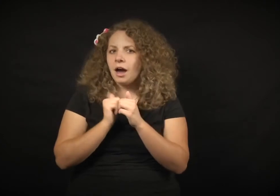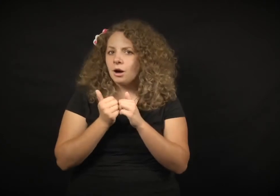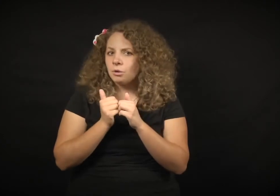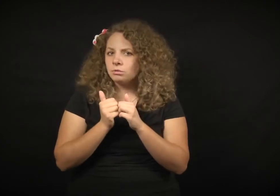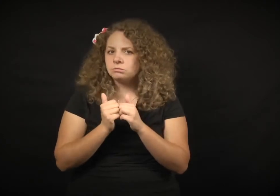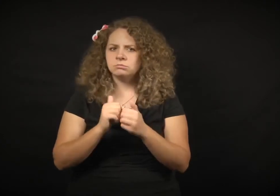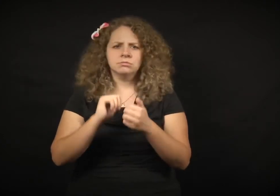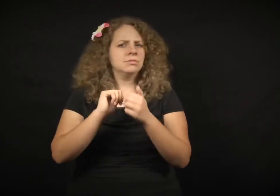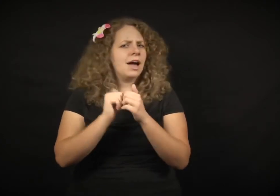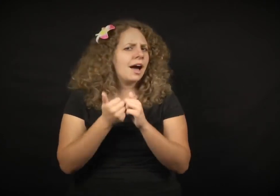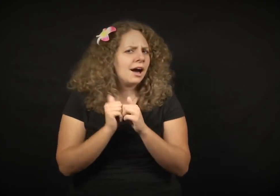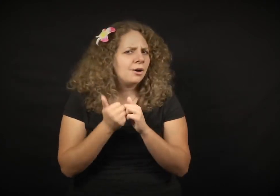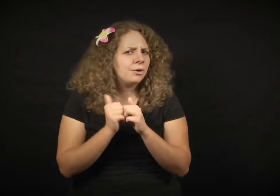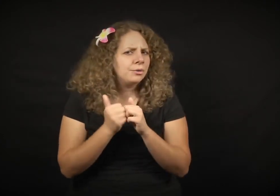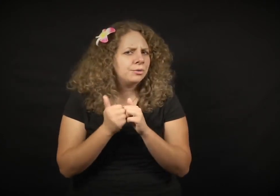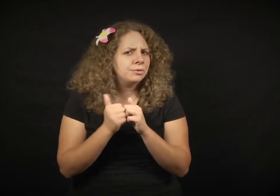How, how.